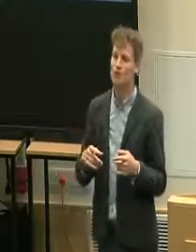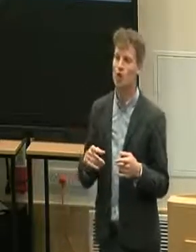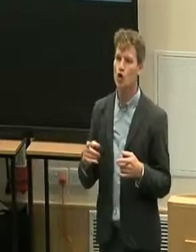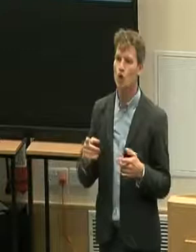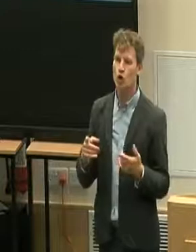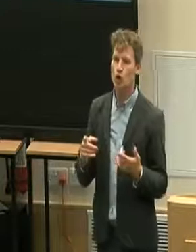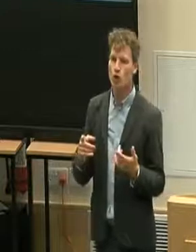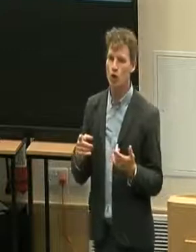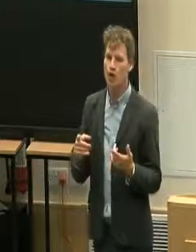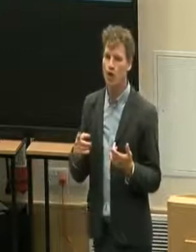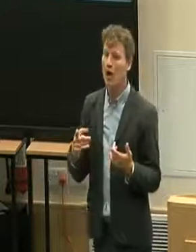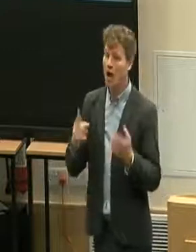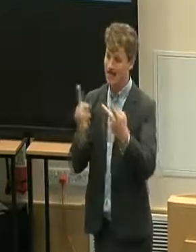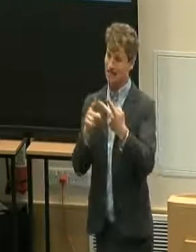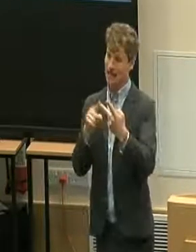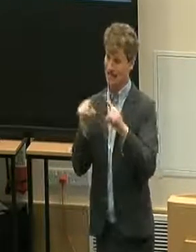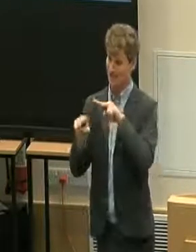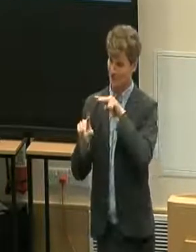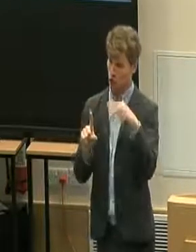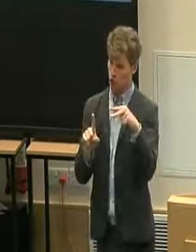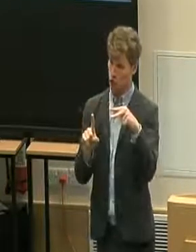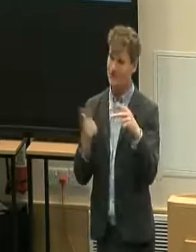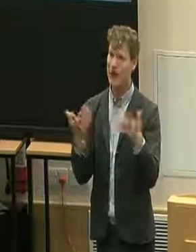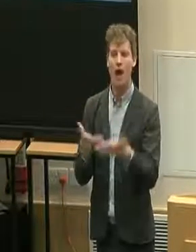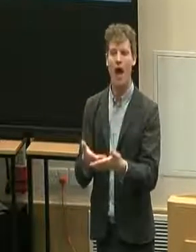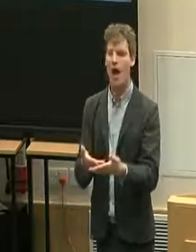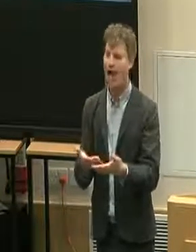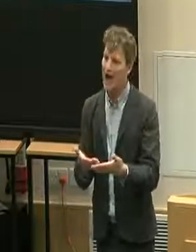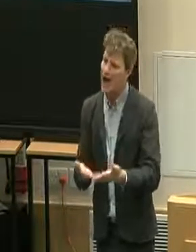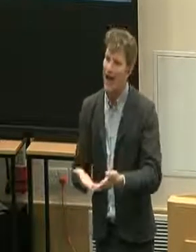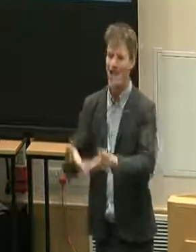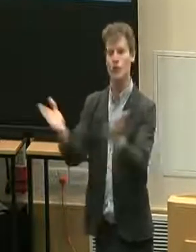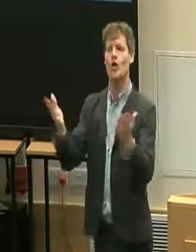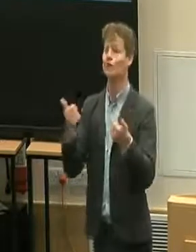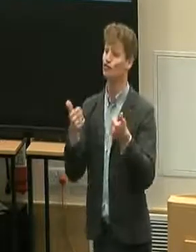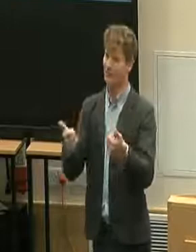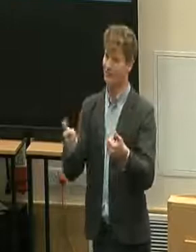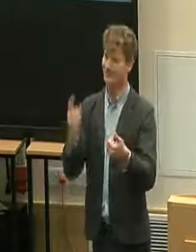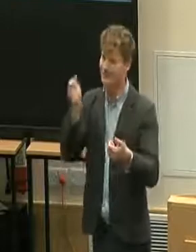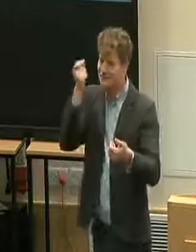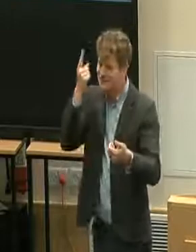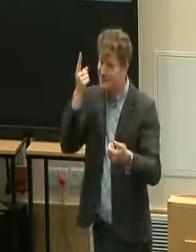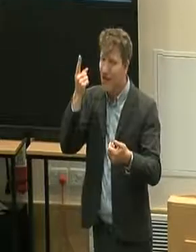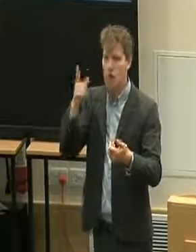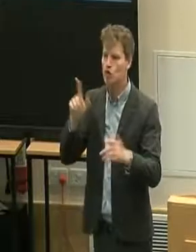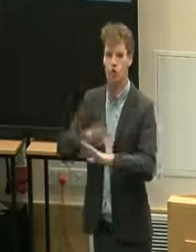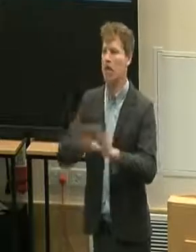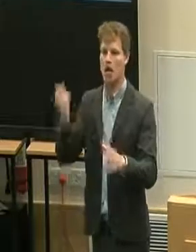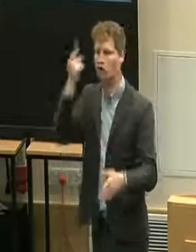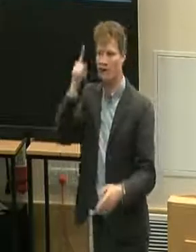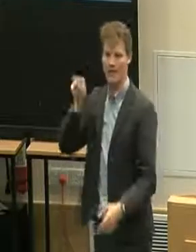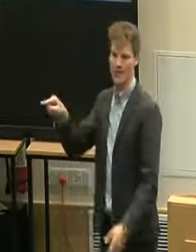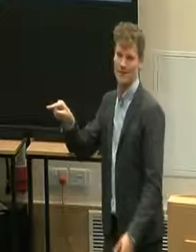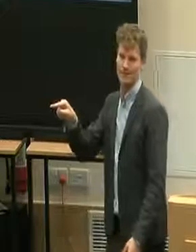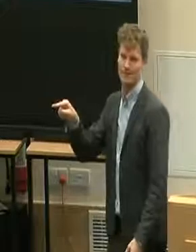saying. For them, women are inferior, but don't even try to understand it, because in their world,